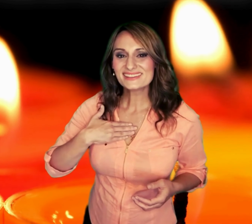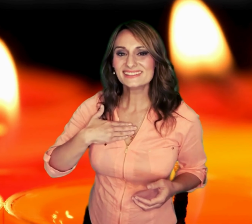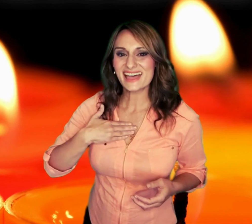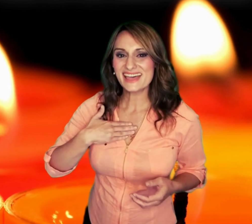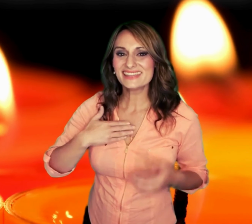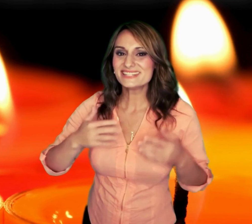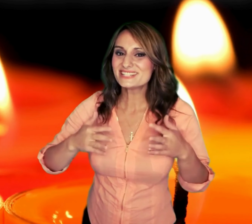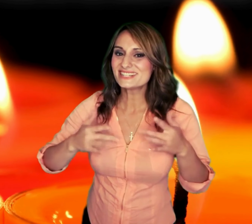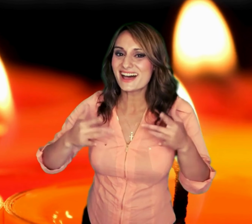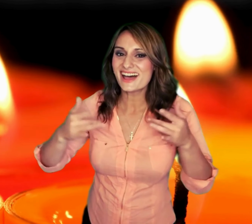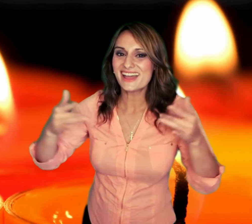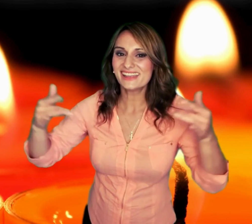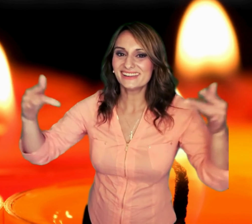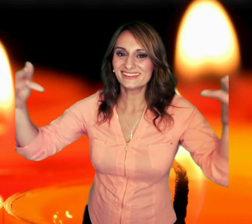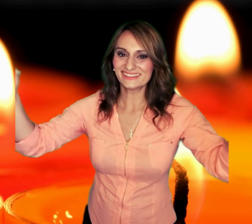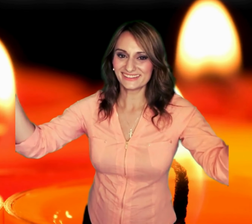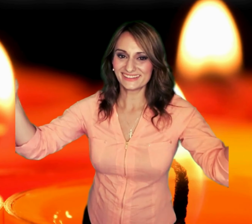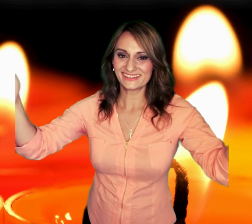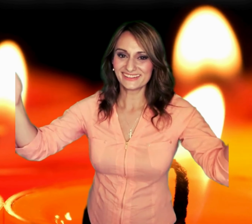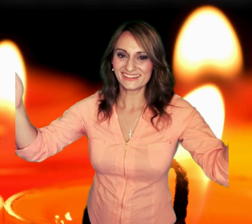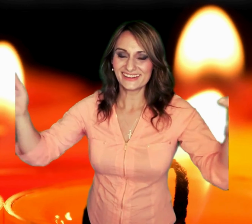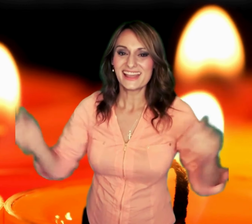I'm gonna let it shine.